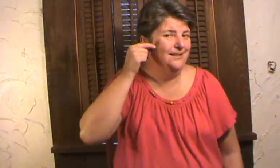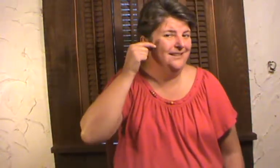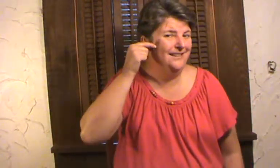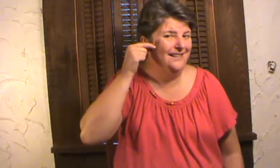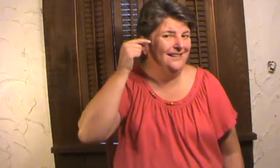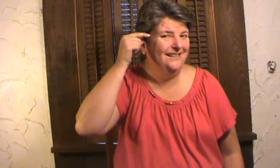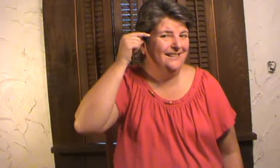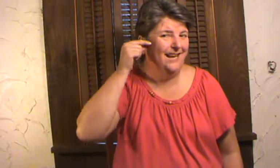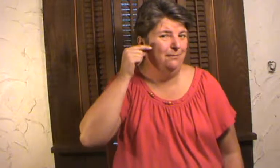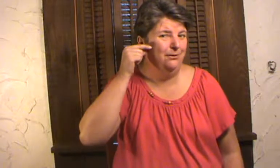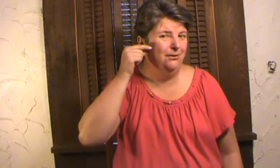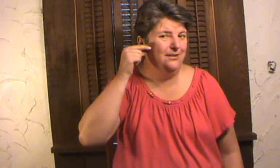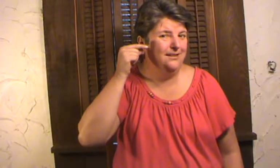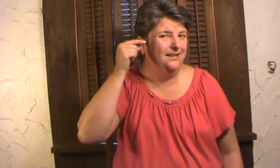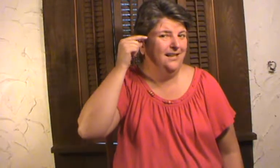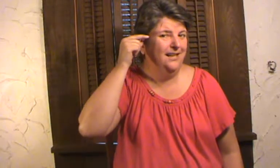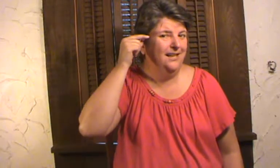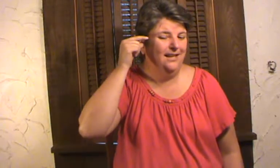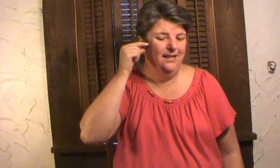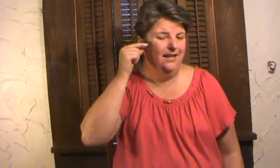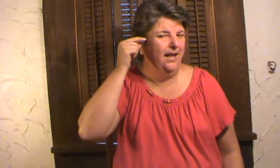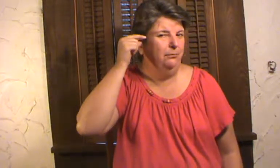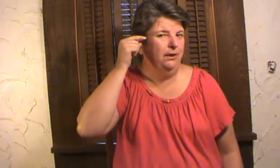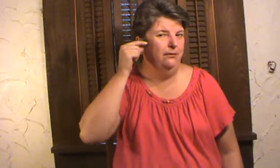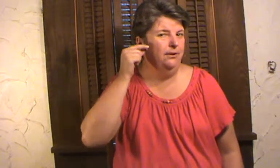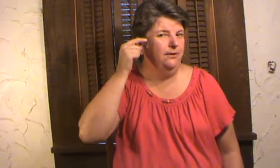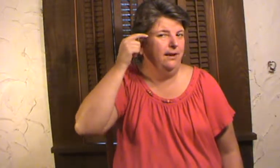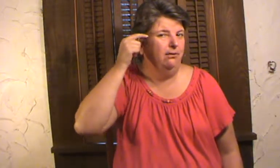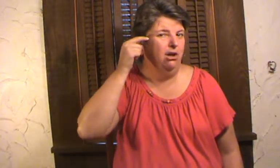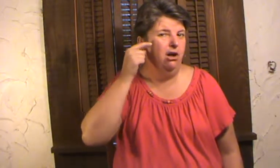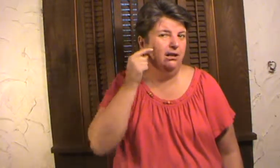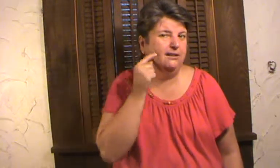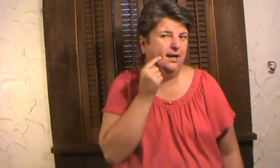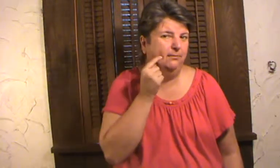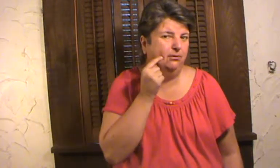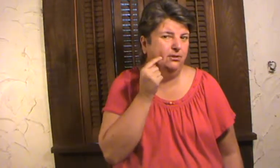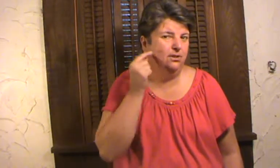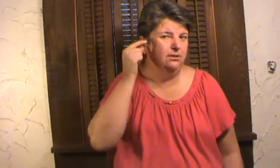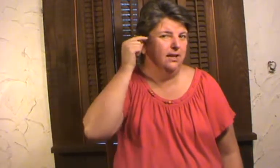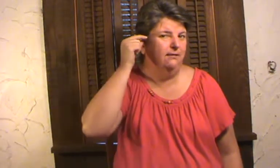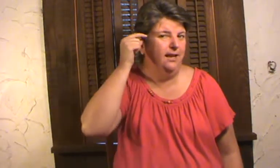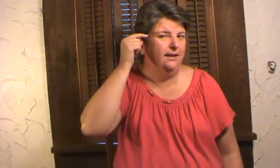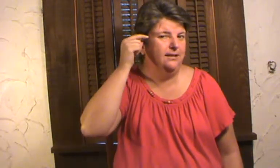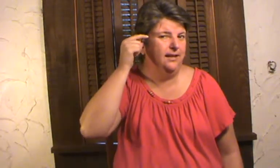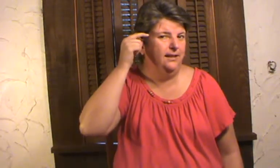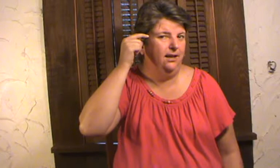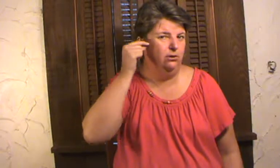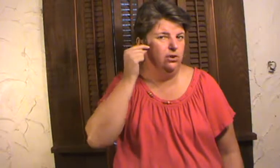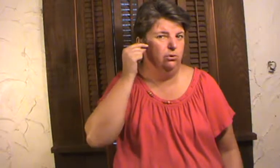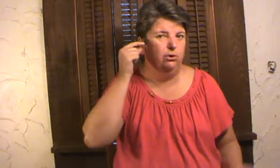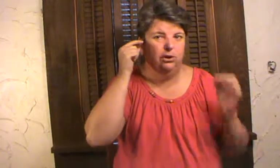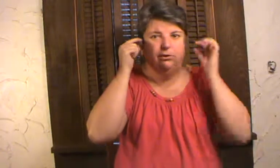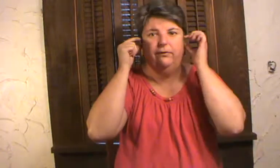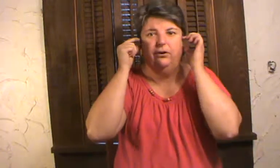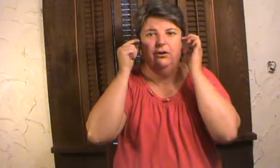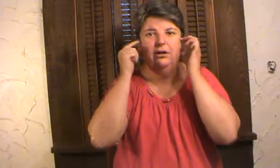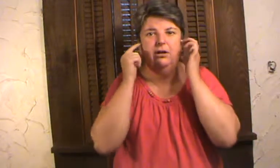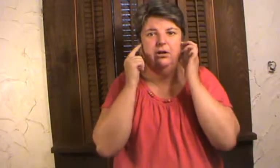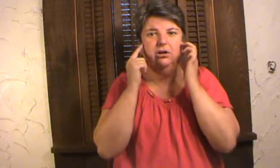Sideburns, sideburns. And whatever, if they have long sideburns and you sign that, or short, or they're